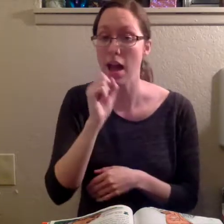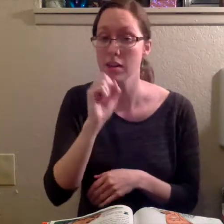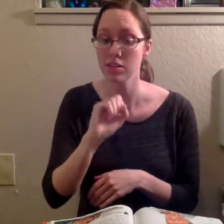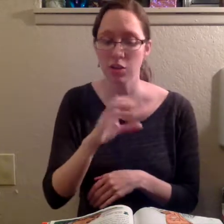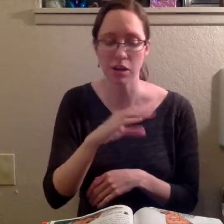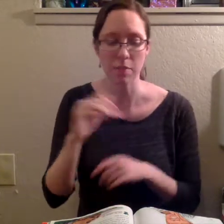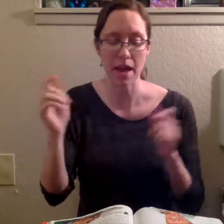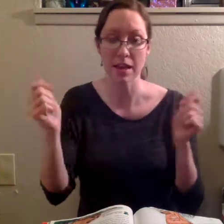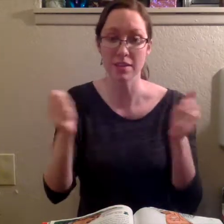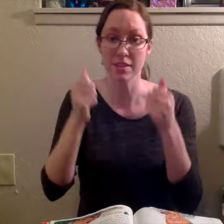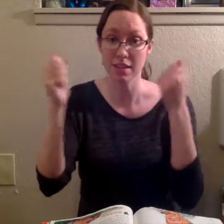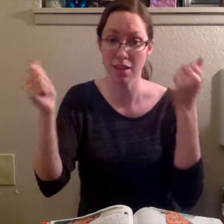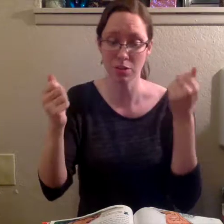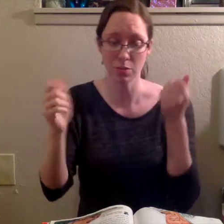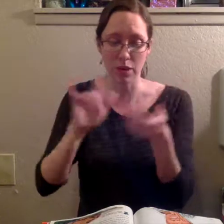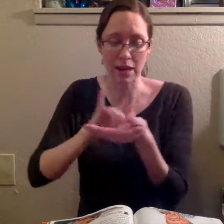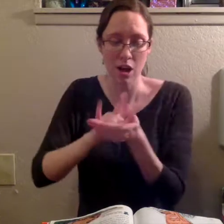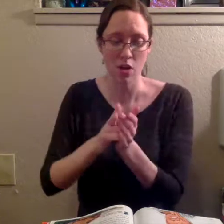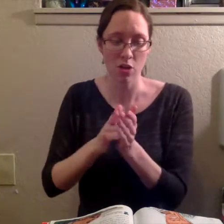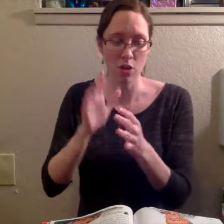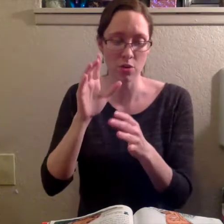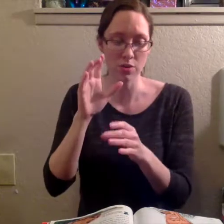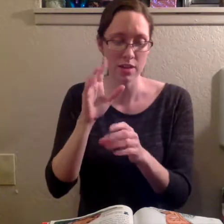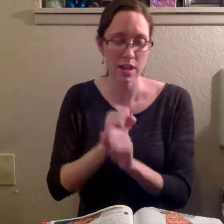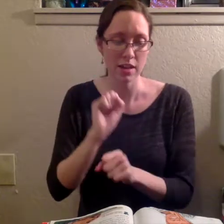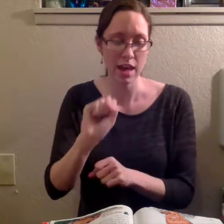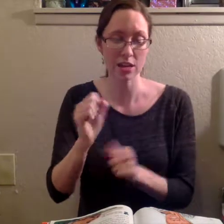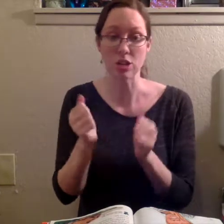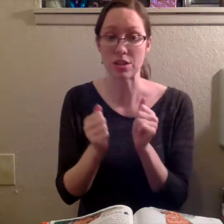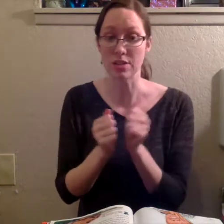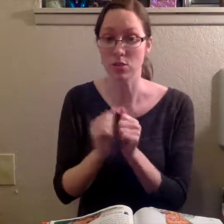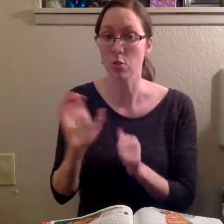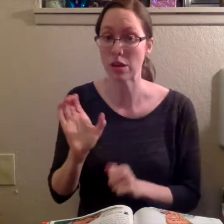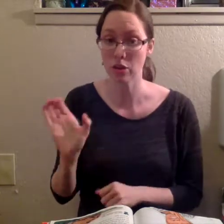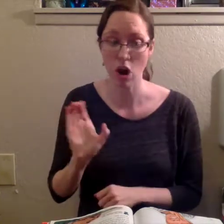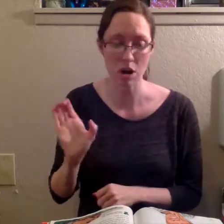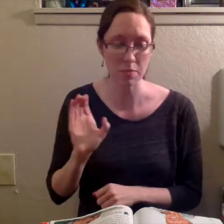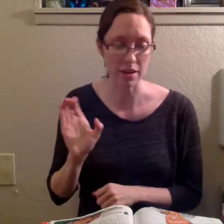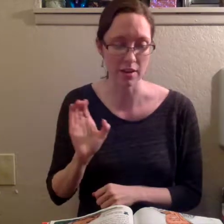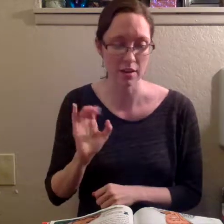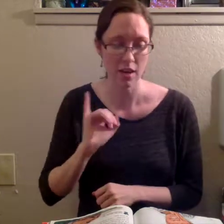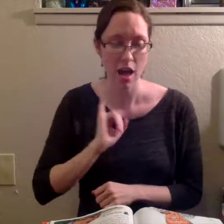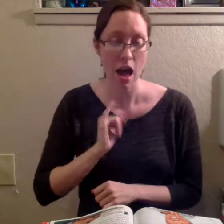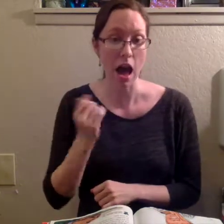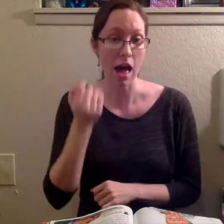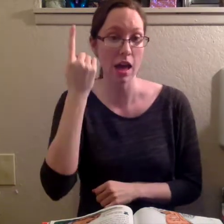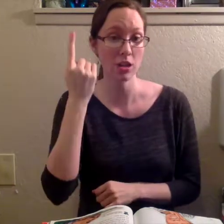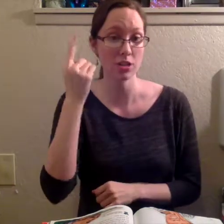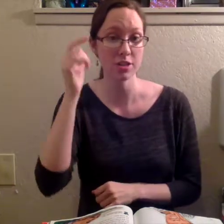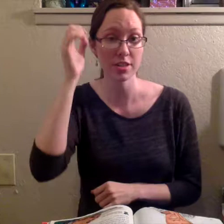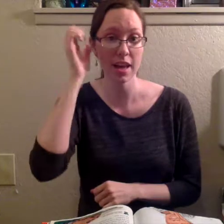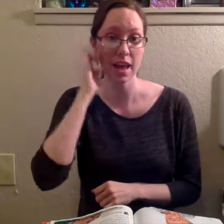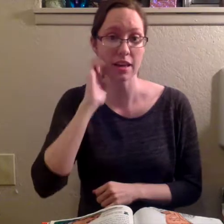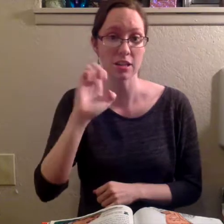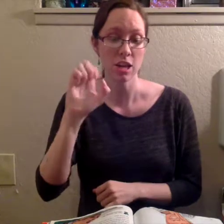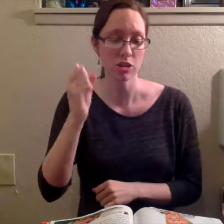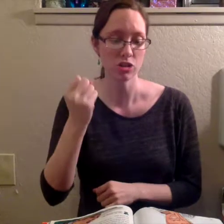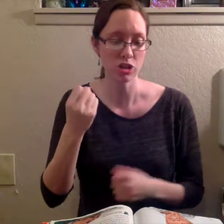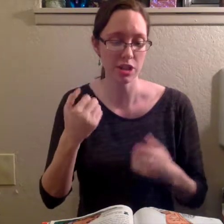ice cream and celebrate those catches with Carmen. I understand